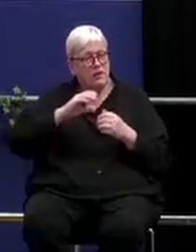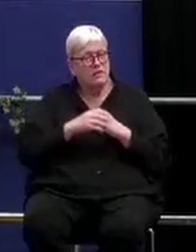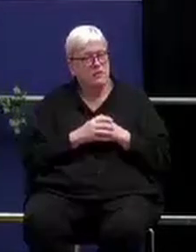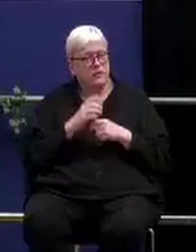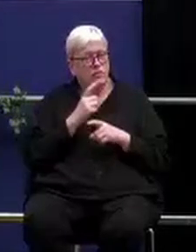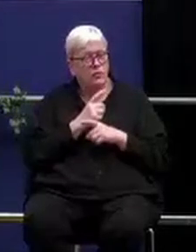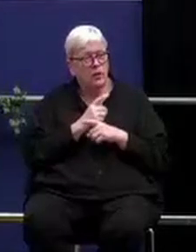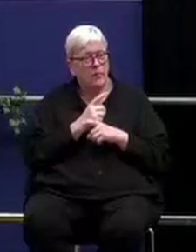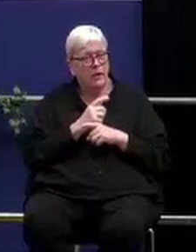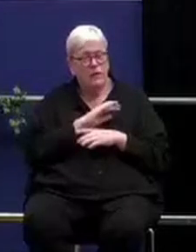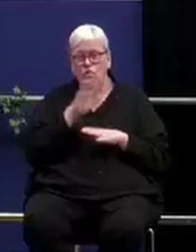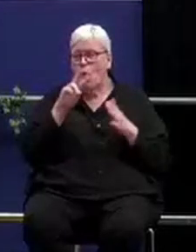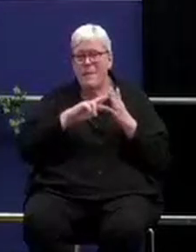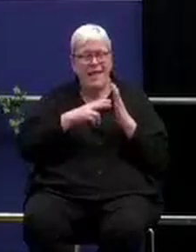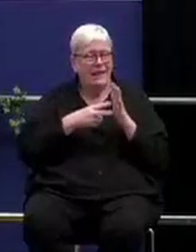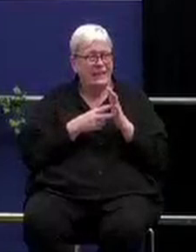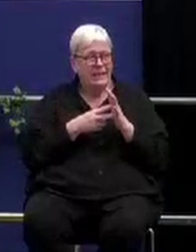talked about not planning.